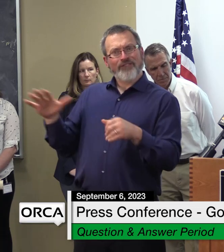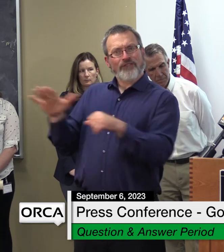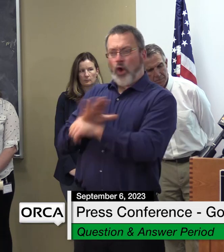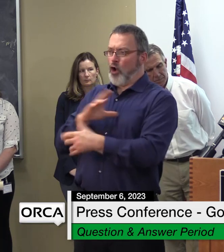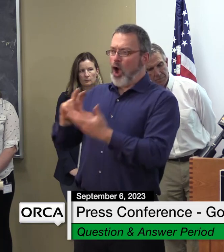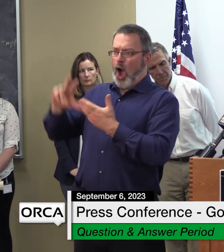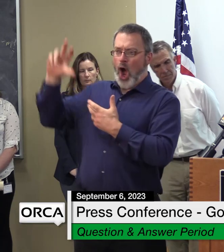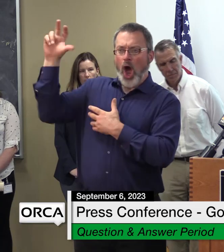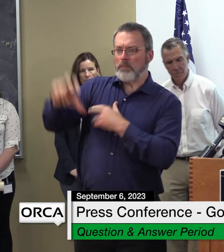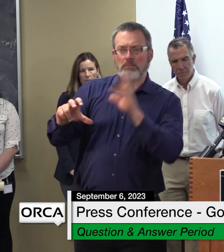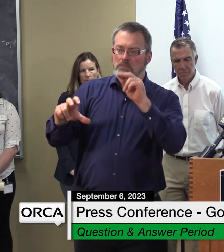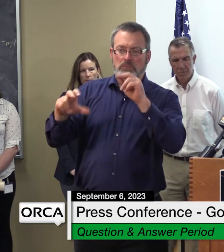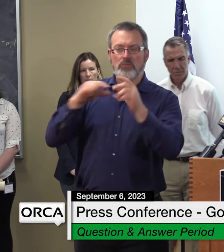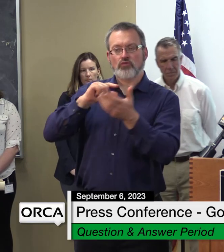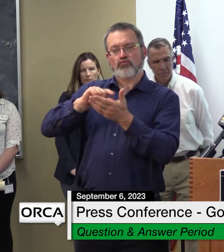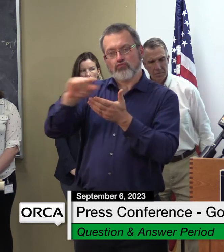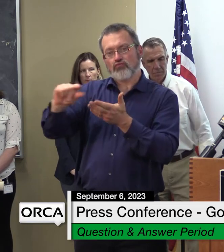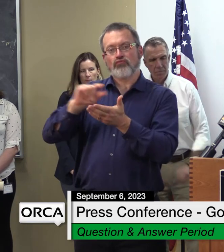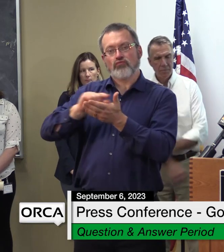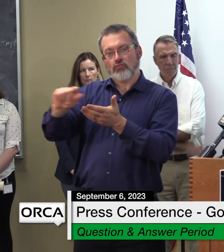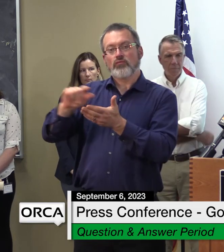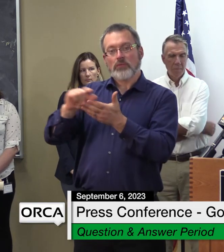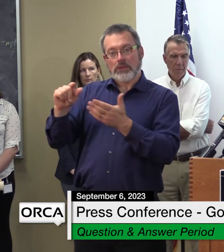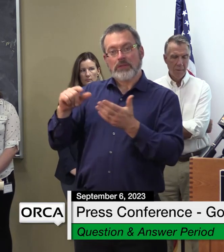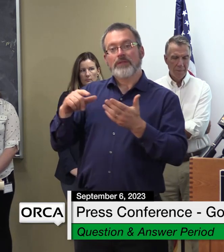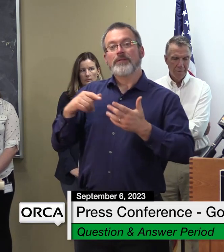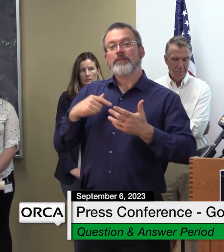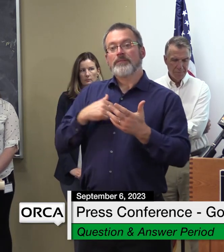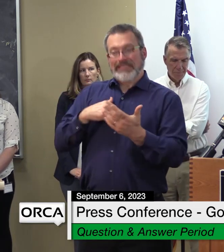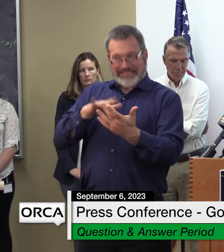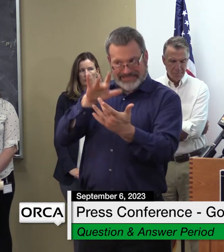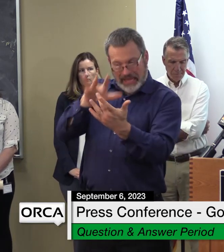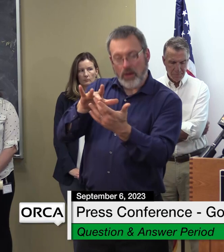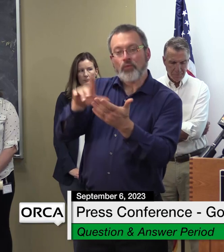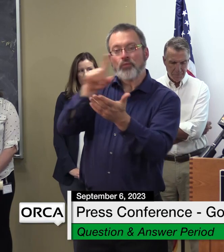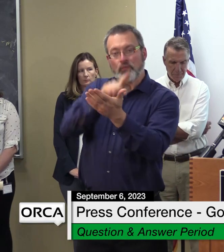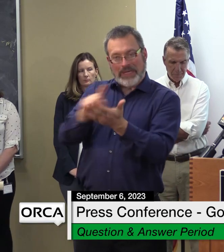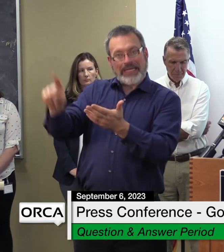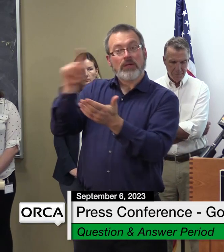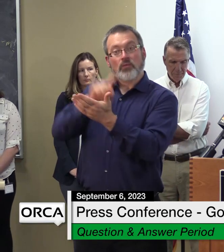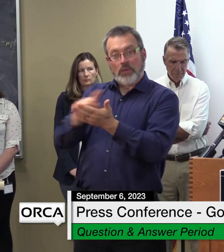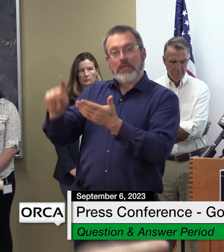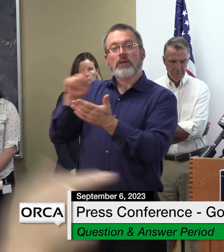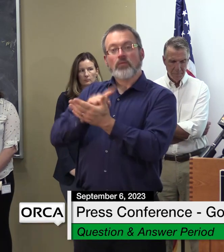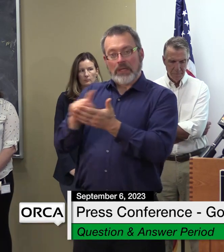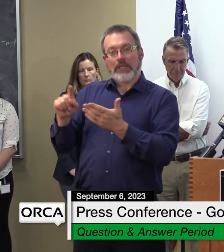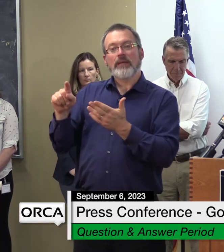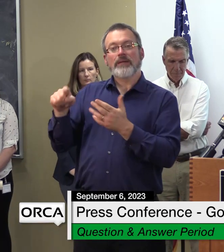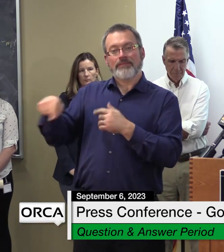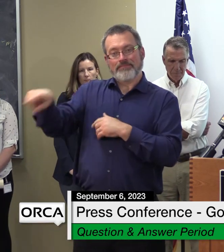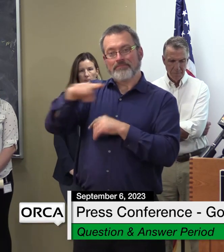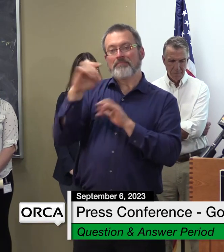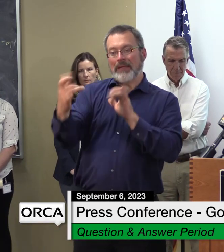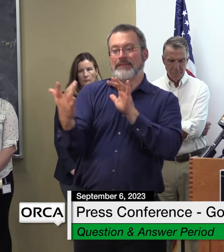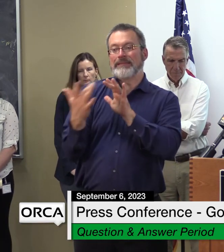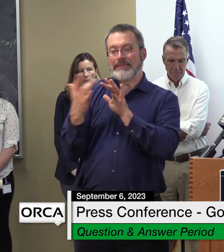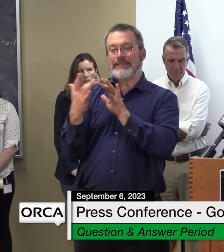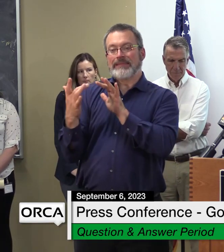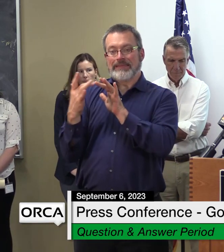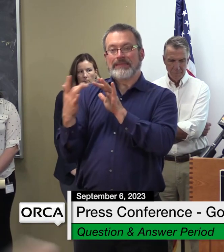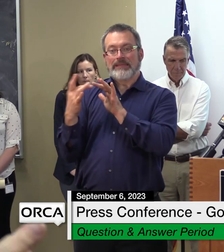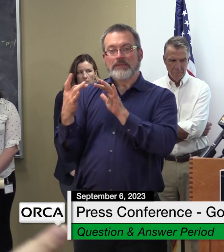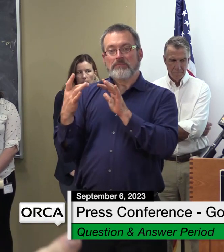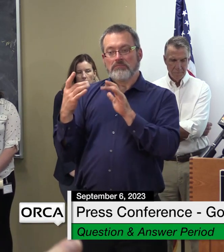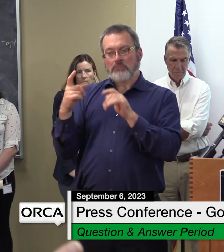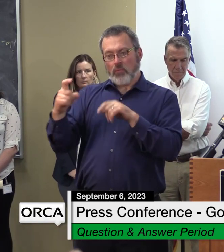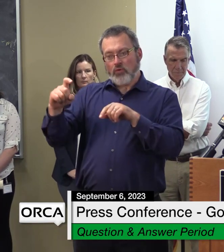we get in contact with folks so we can take their weekly claims. So again, it's a direct call from us. We found that to be the